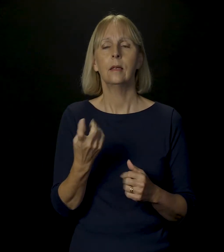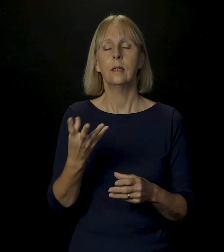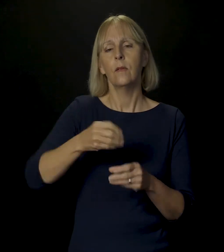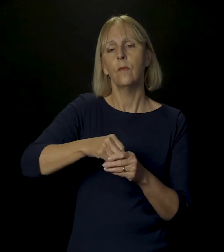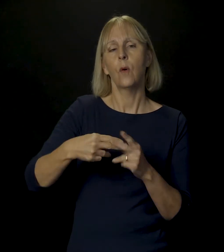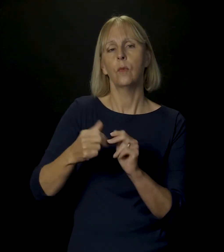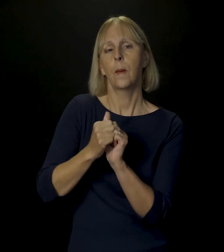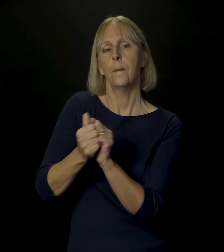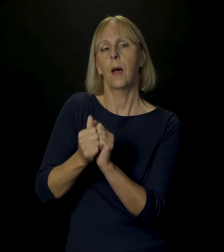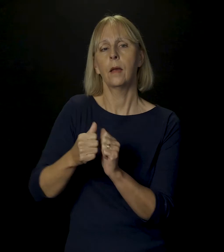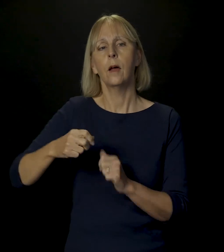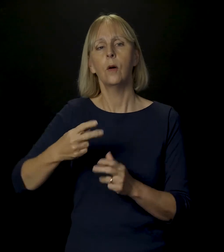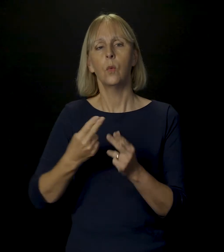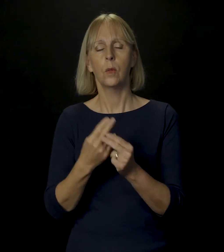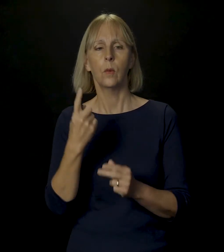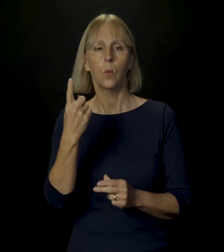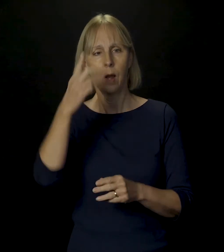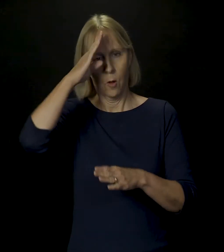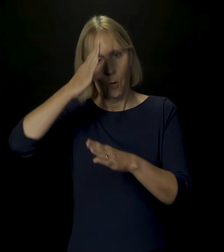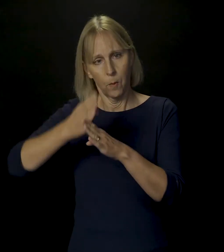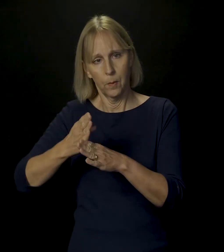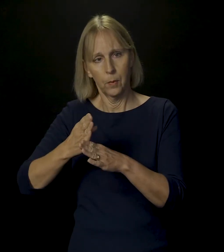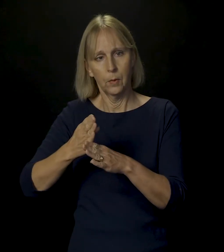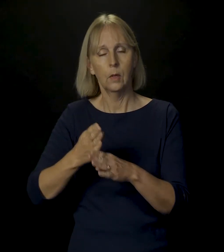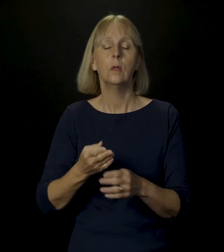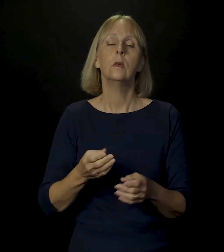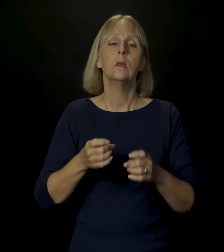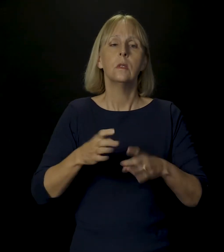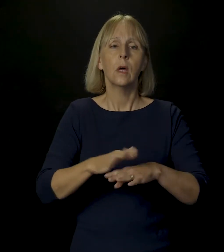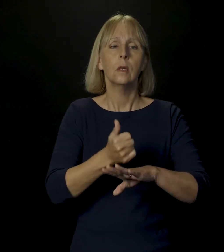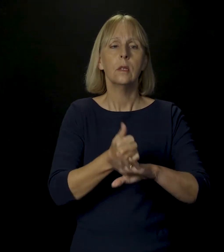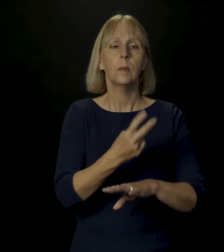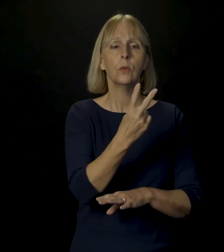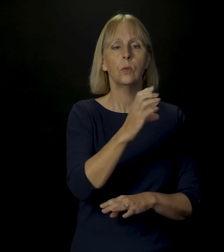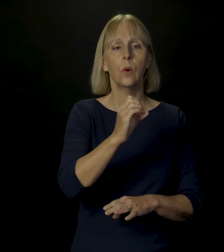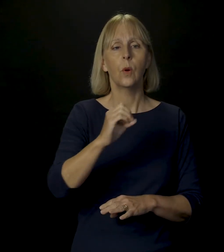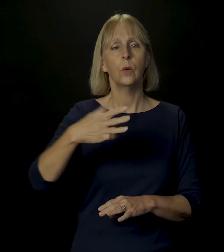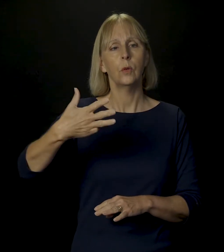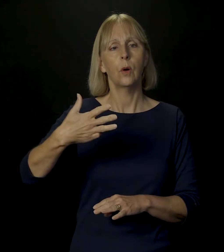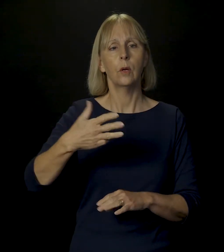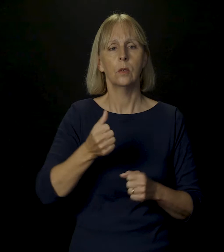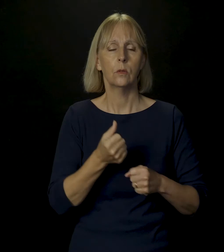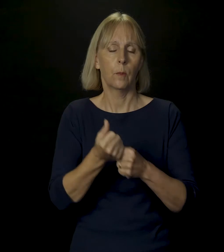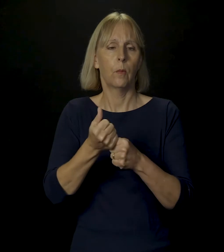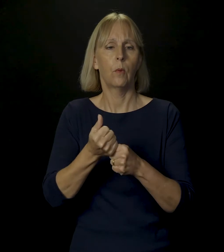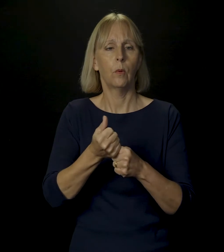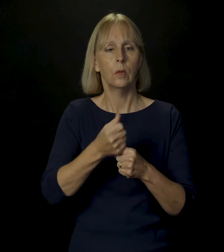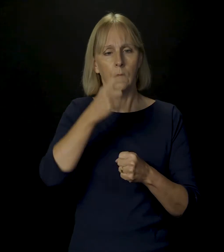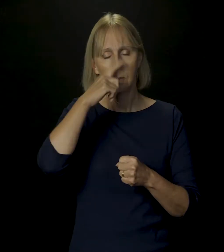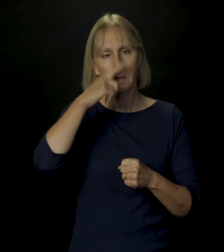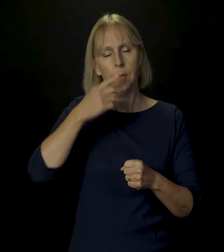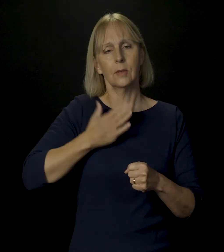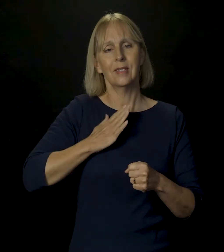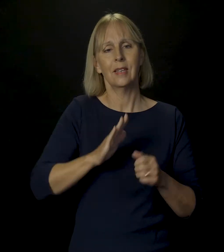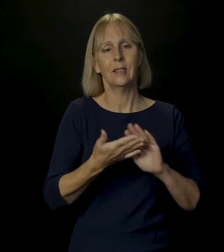Established way back In 2009 As One Hope's response To support the community Needs in Geelong And what's really